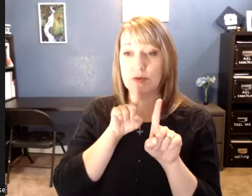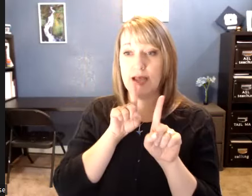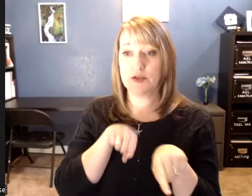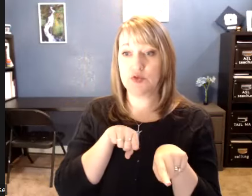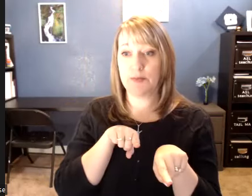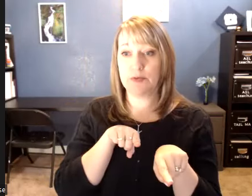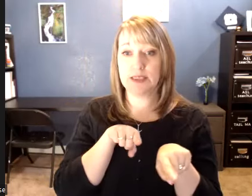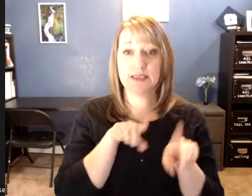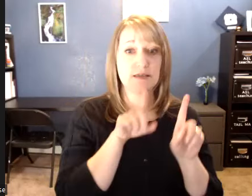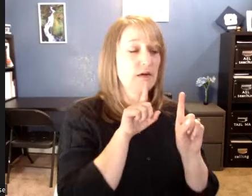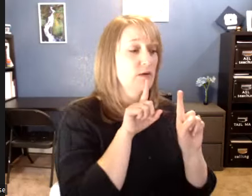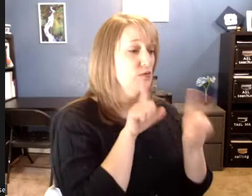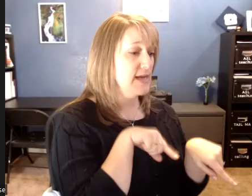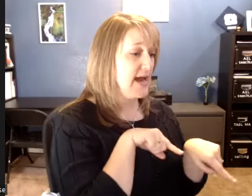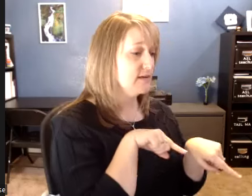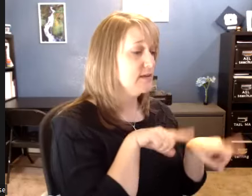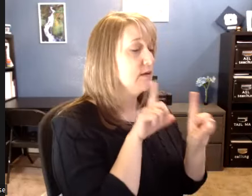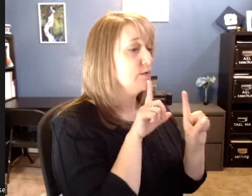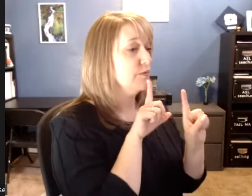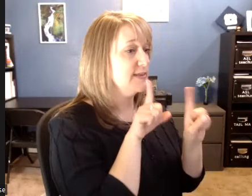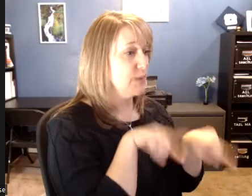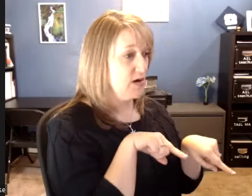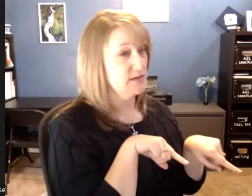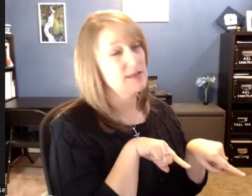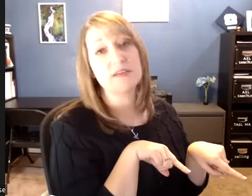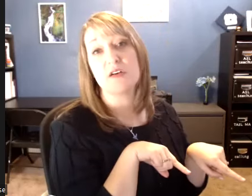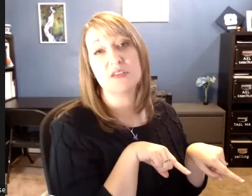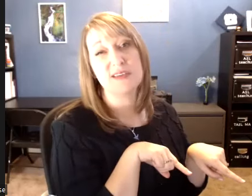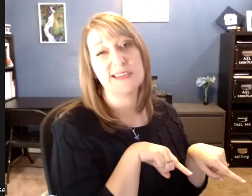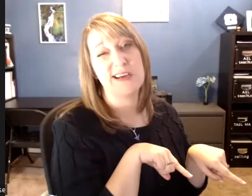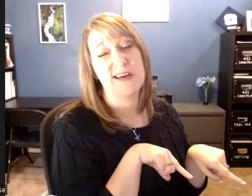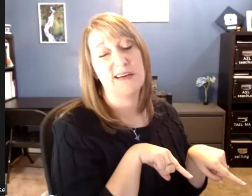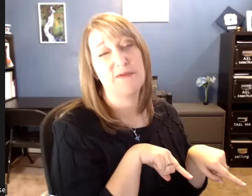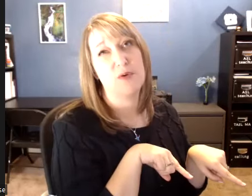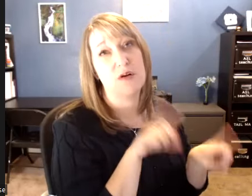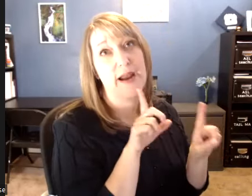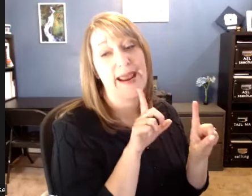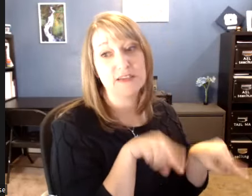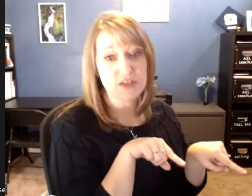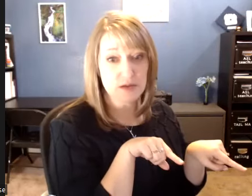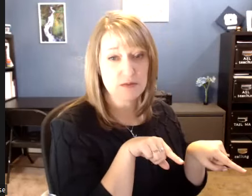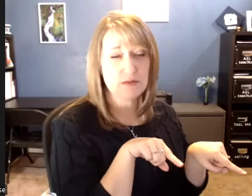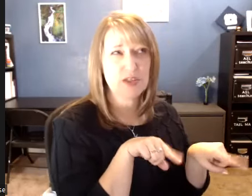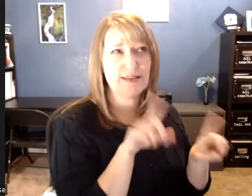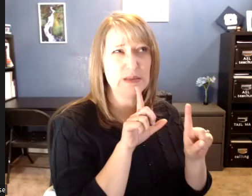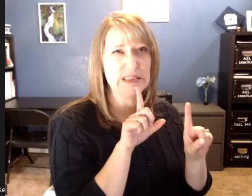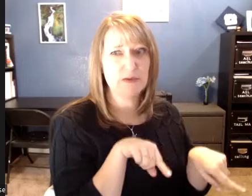and then drop your wrist. React, respond. This is also the sign for answer, which I think we did